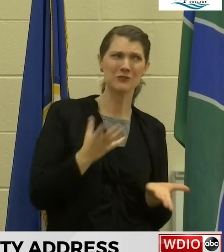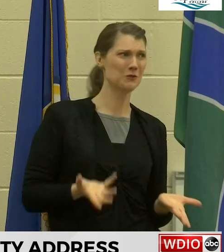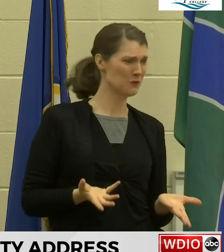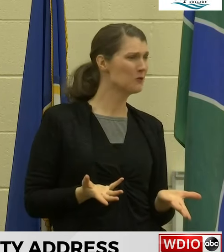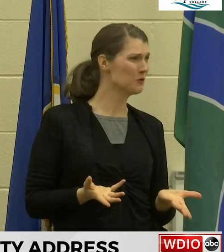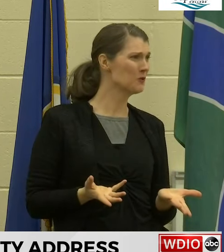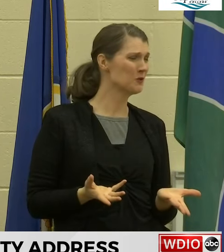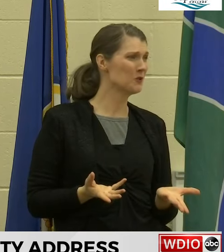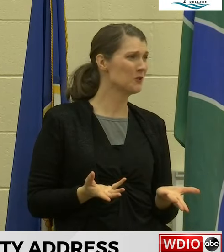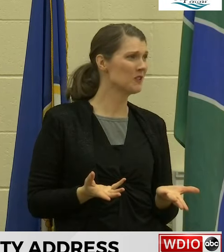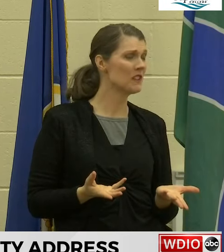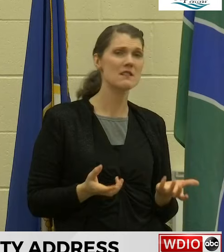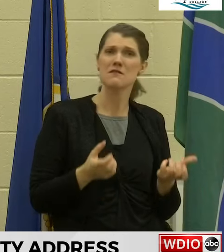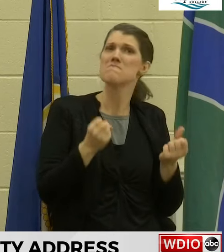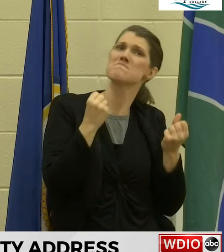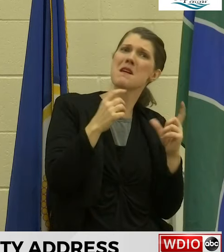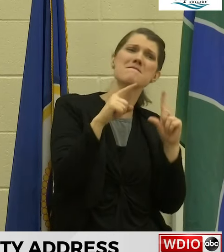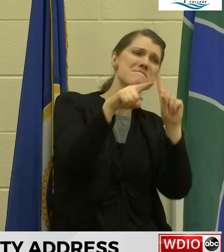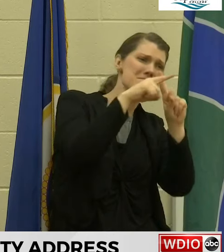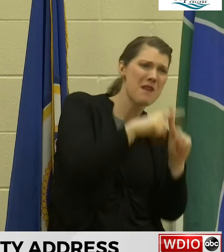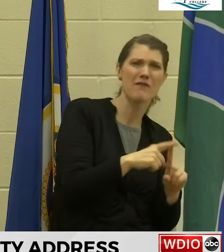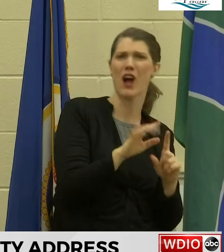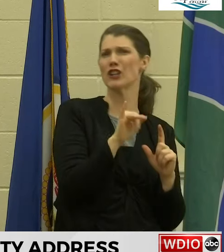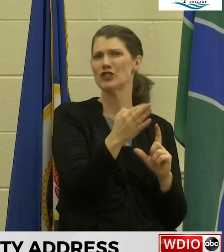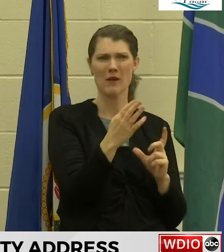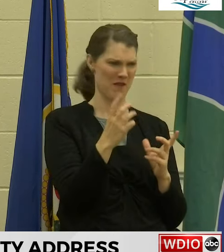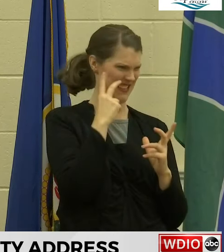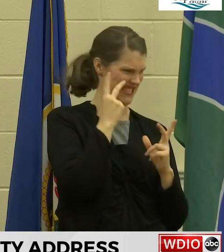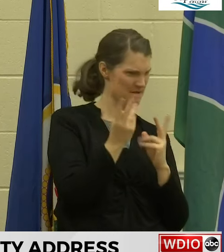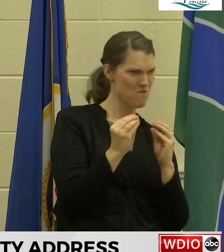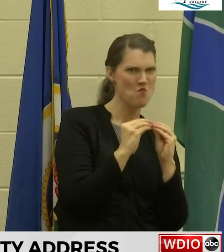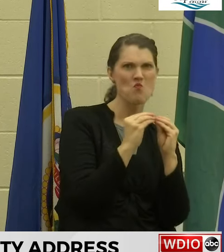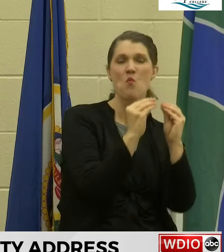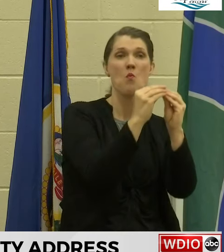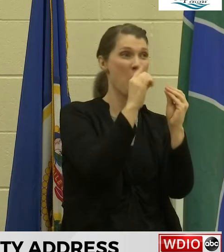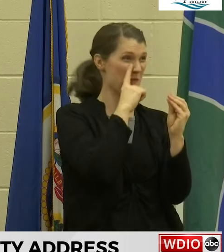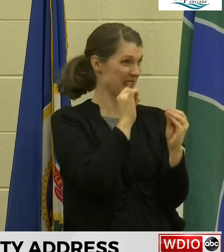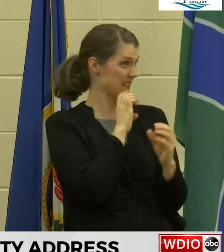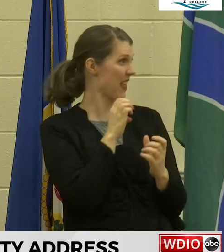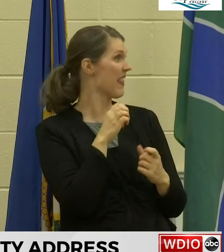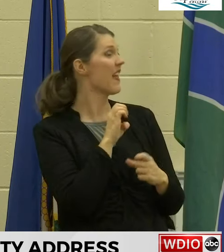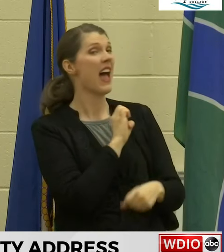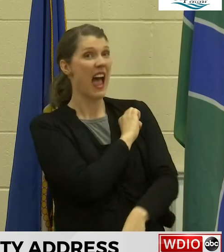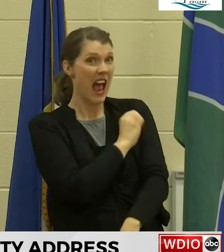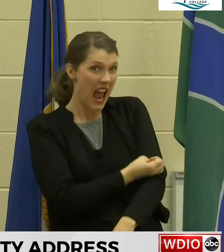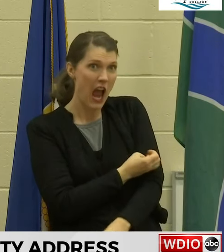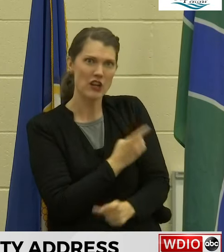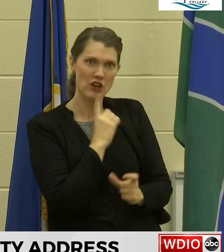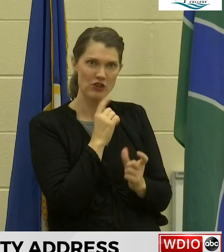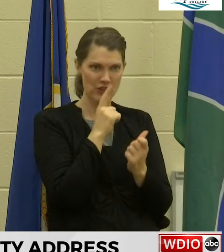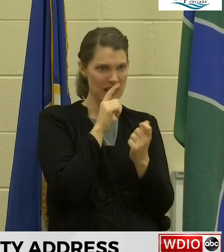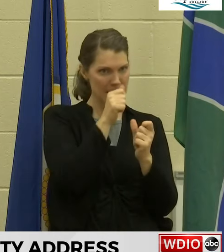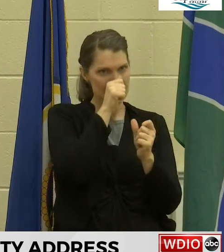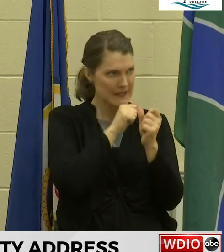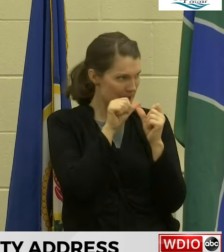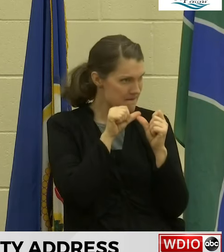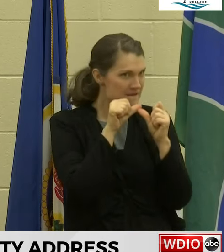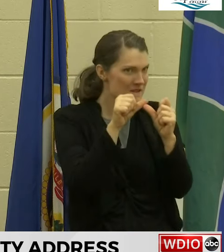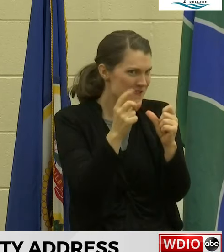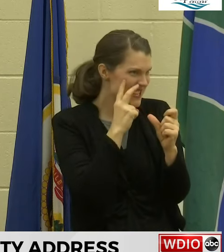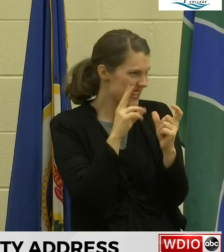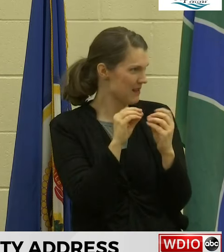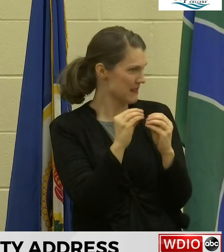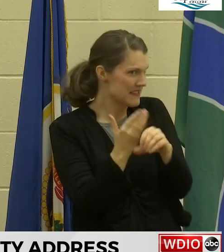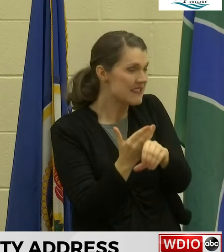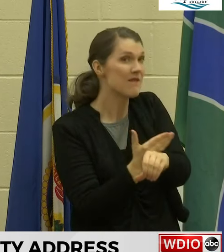And yet, despite positive job growth and new economic energy, despite that, for the first time in a long time, there are